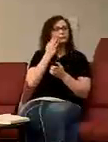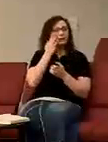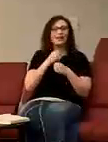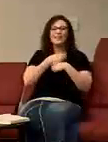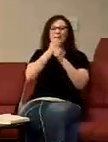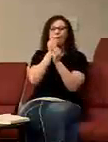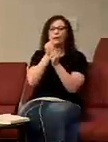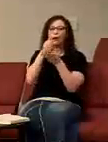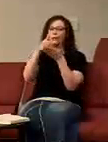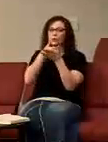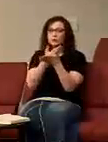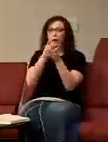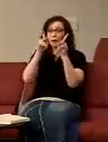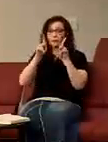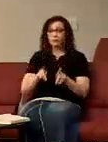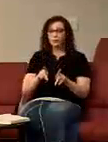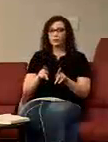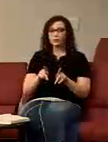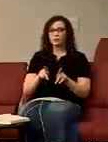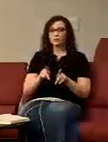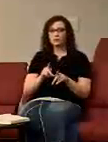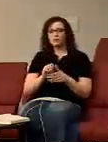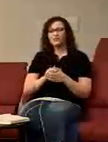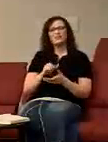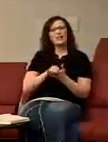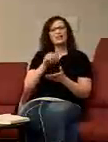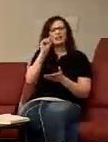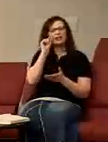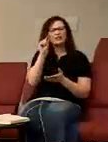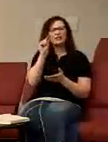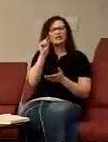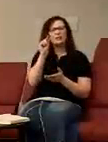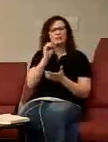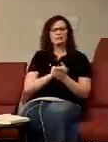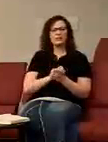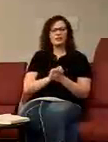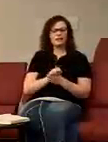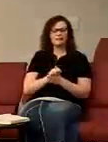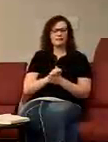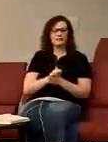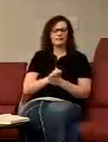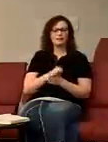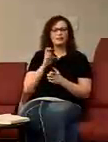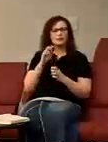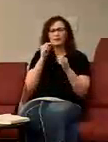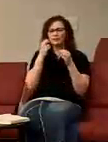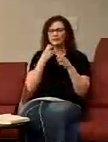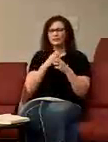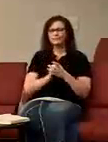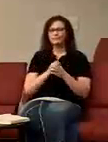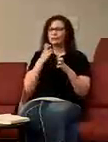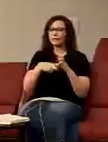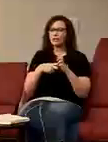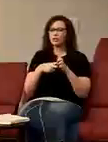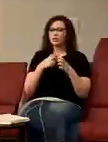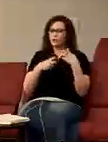person. That's a little bit of an issue, you know, I don't know where you are. Well, like abortion. You talk about